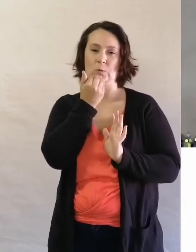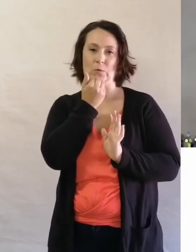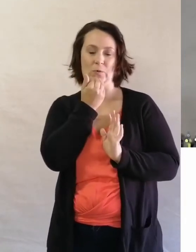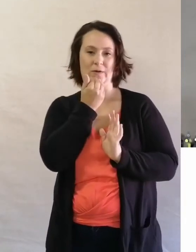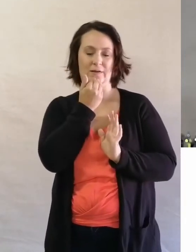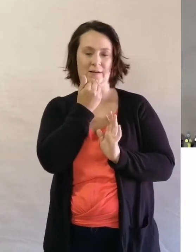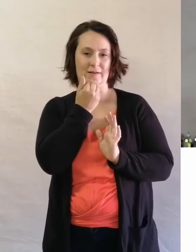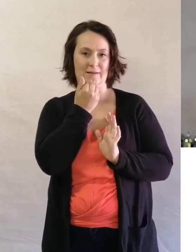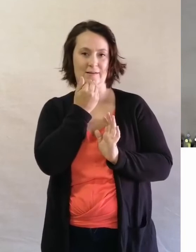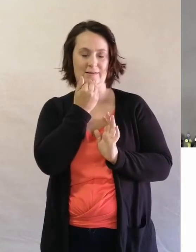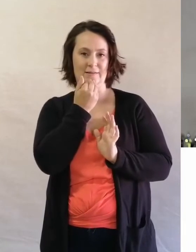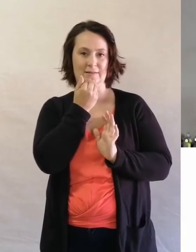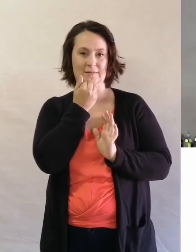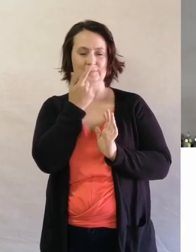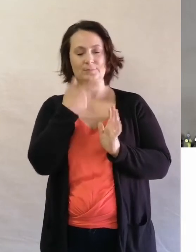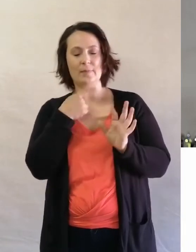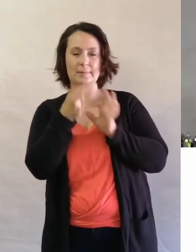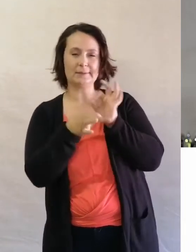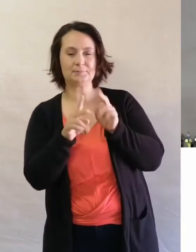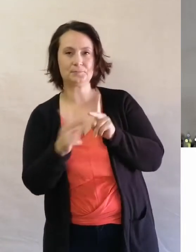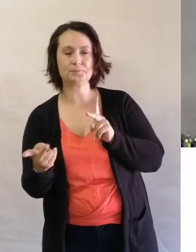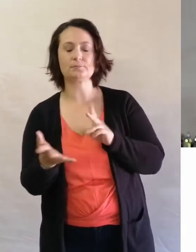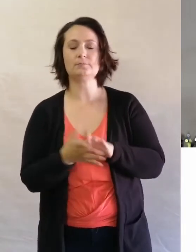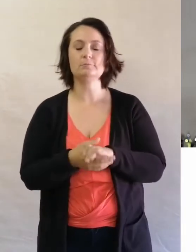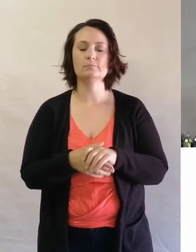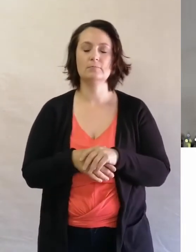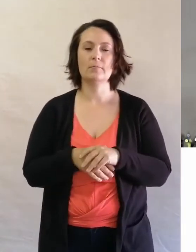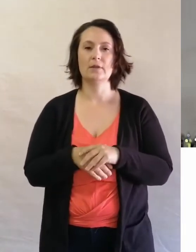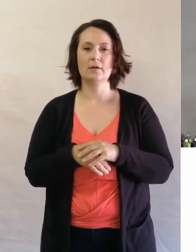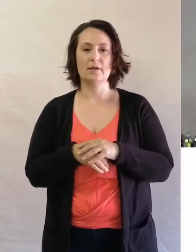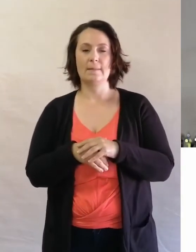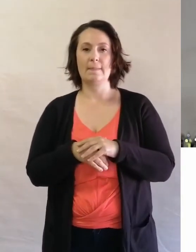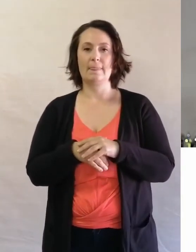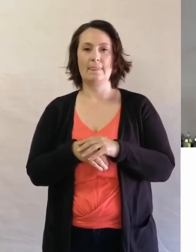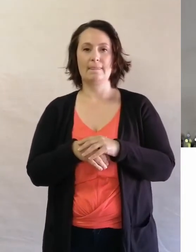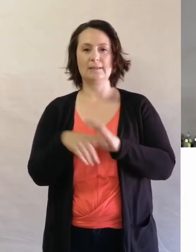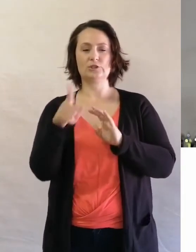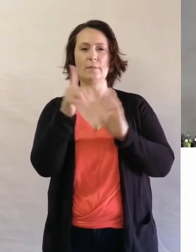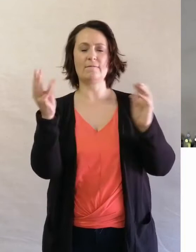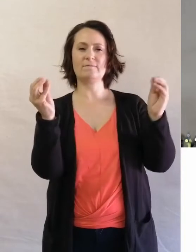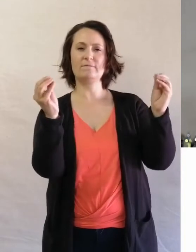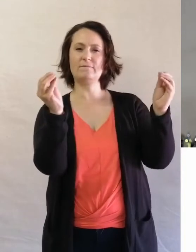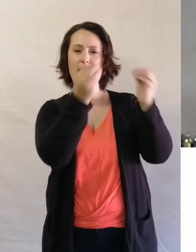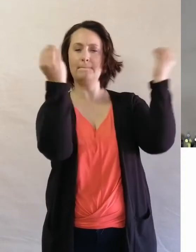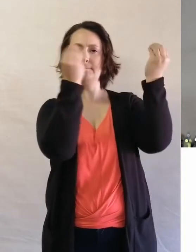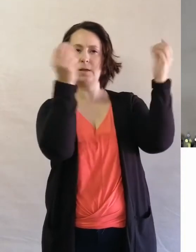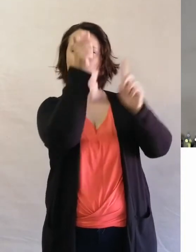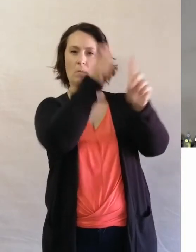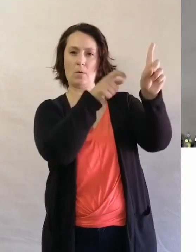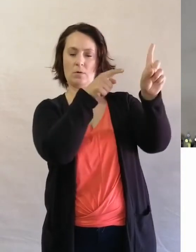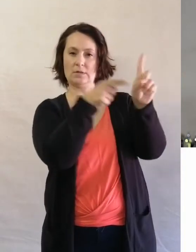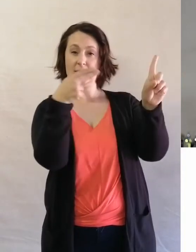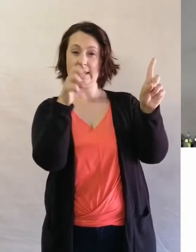that, let me explain it to you this way. One of the most famous people in that Hebrews